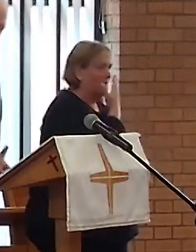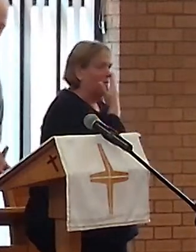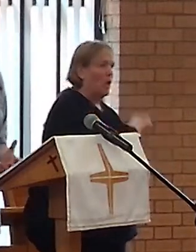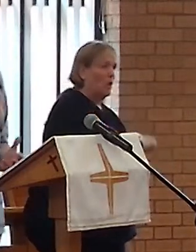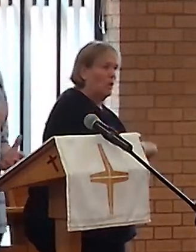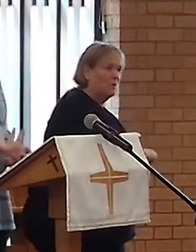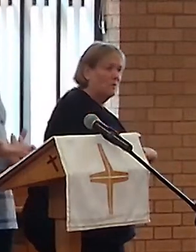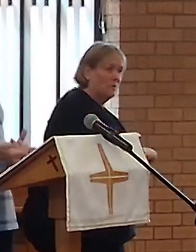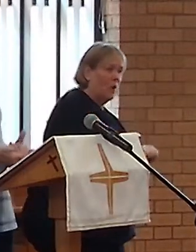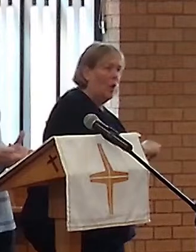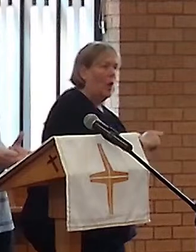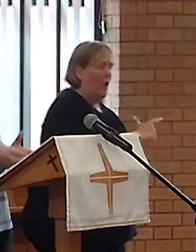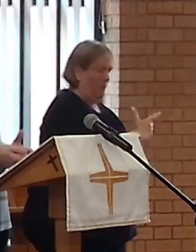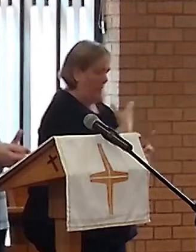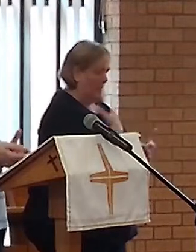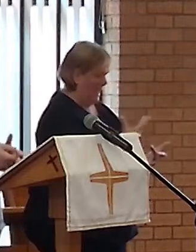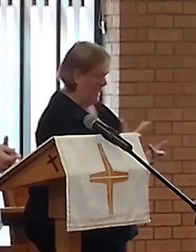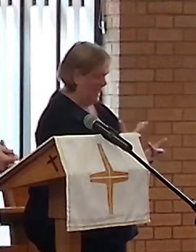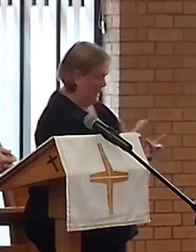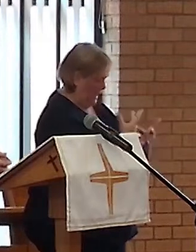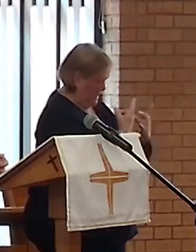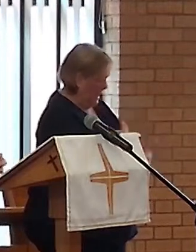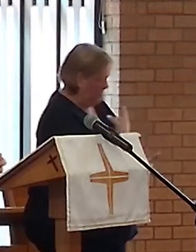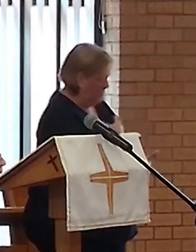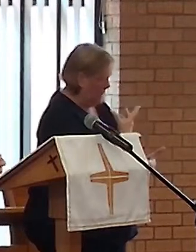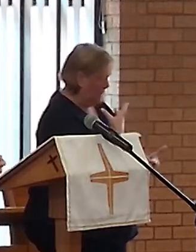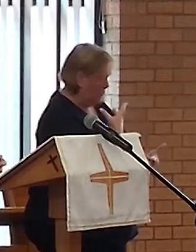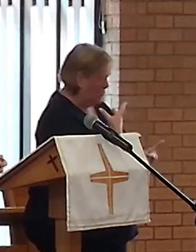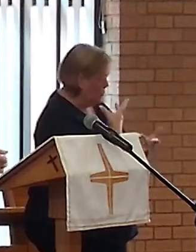must die to ourselves to find oneself.